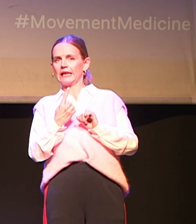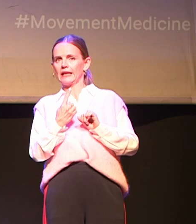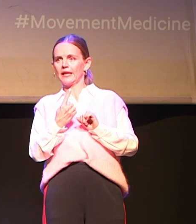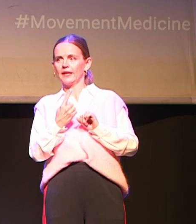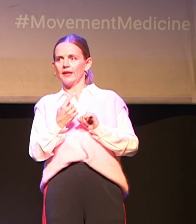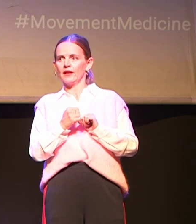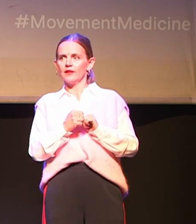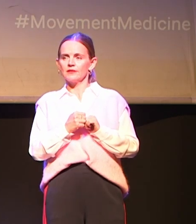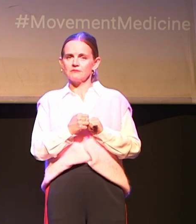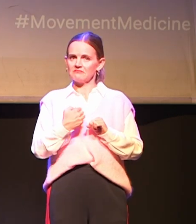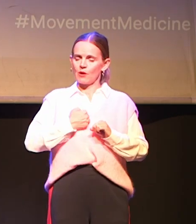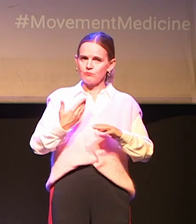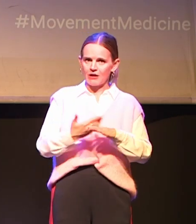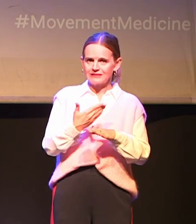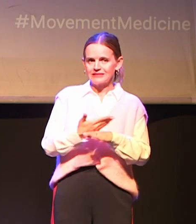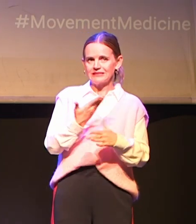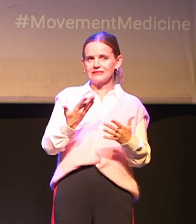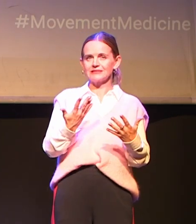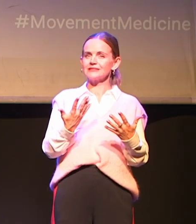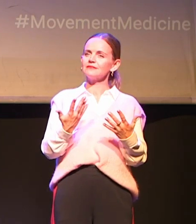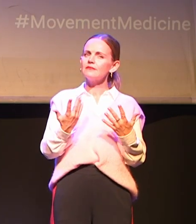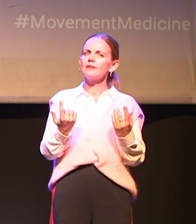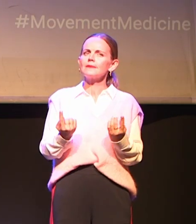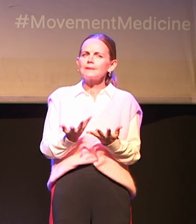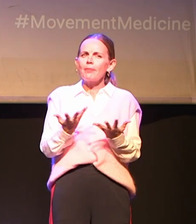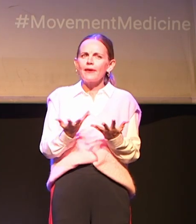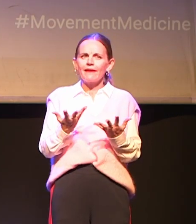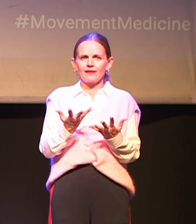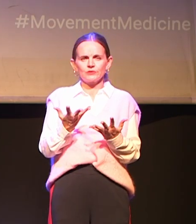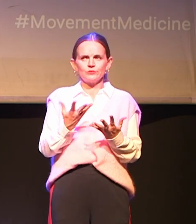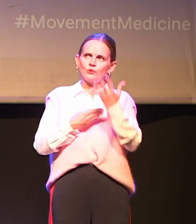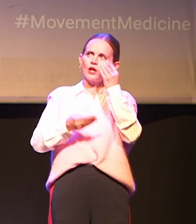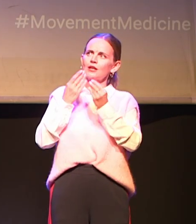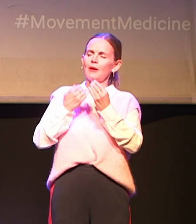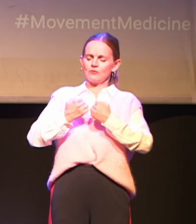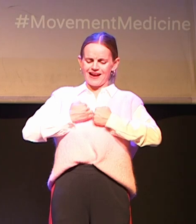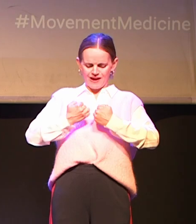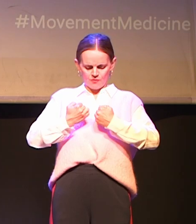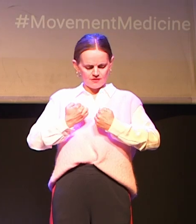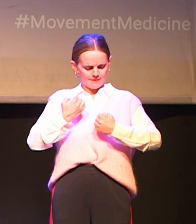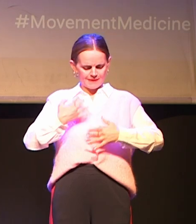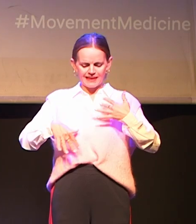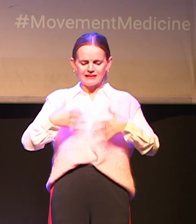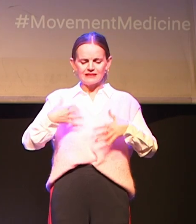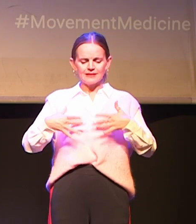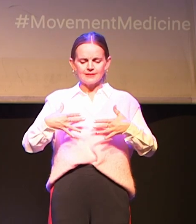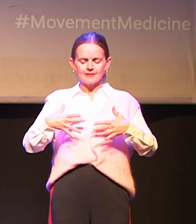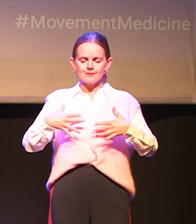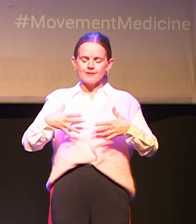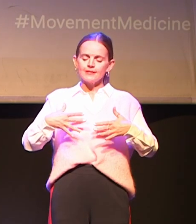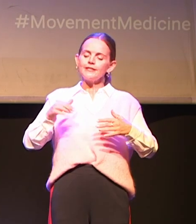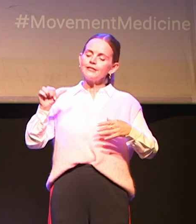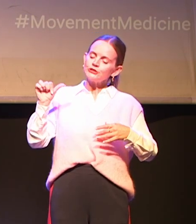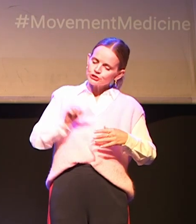what our practices are. There's something for us to know about this pain that should necessarily change the way